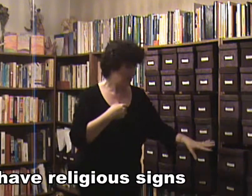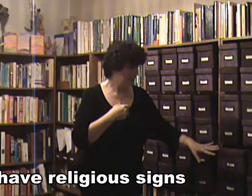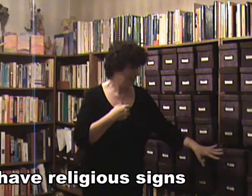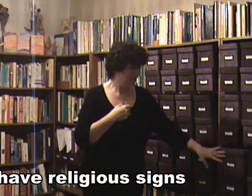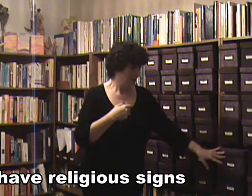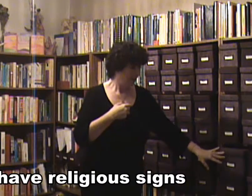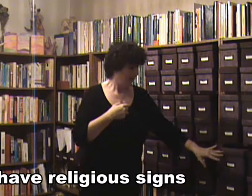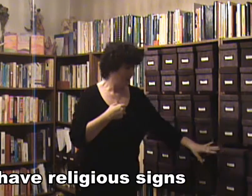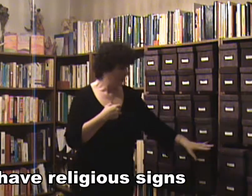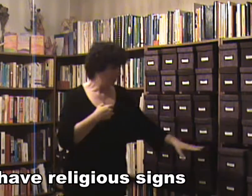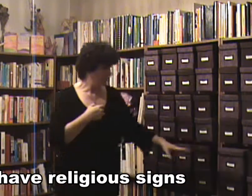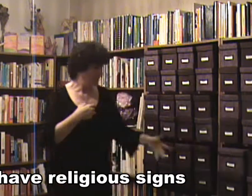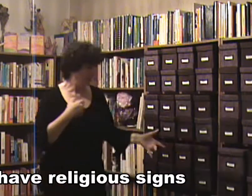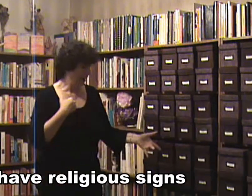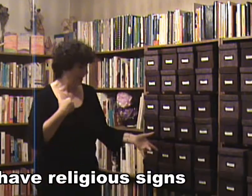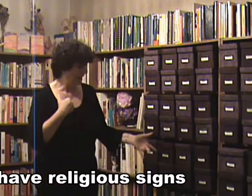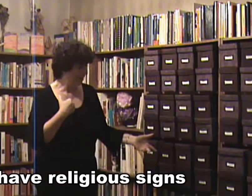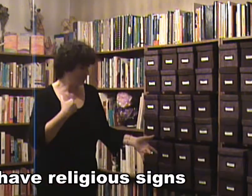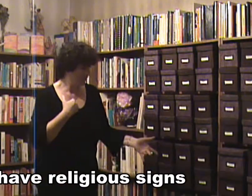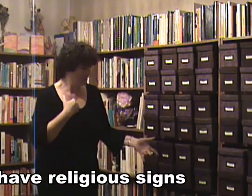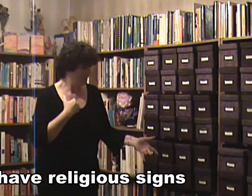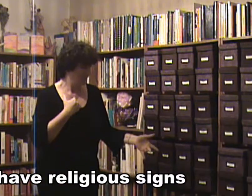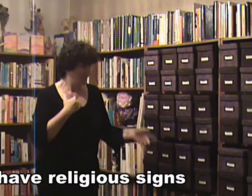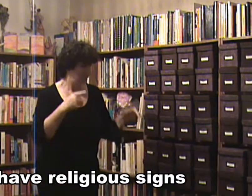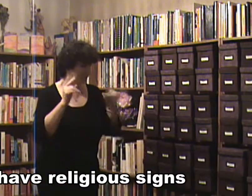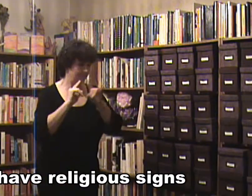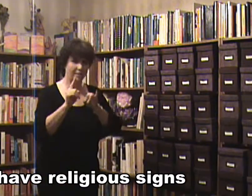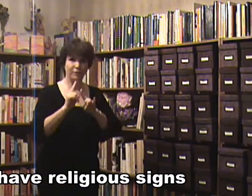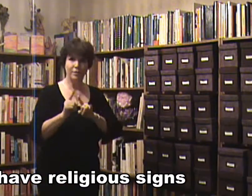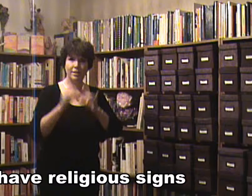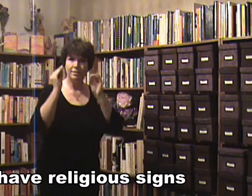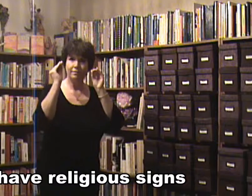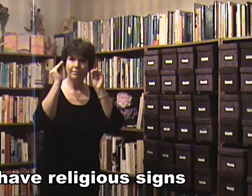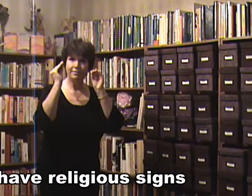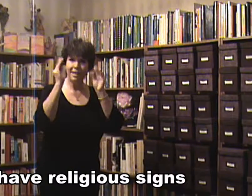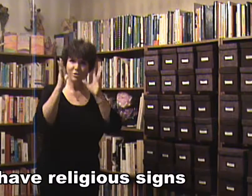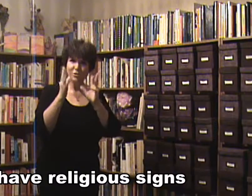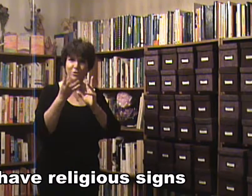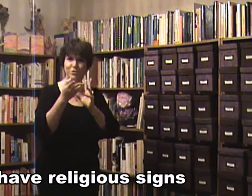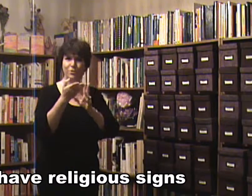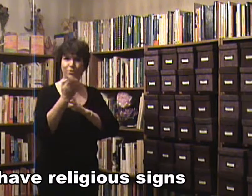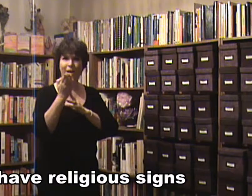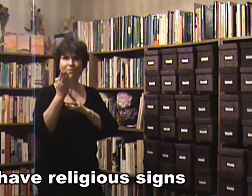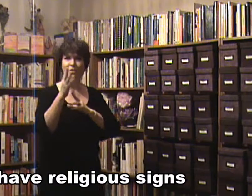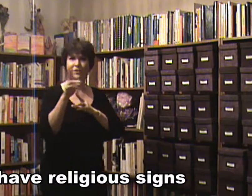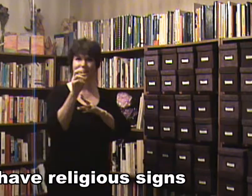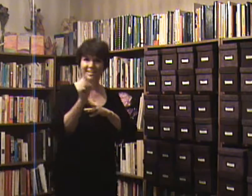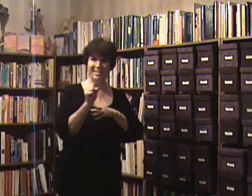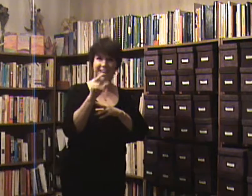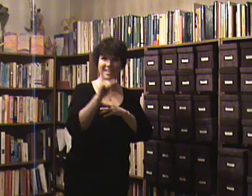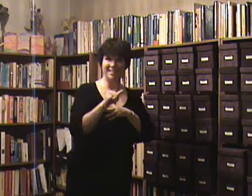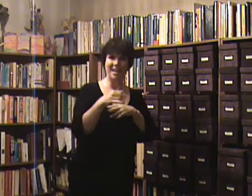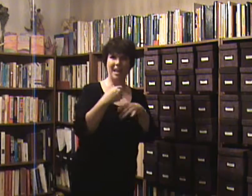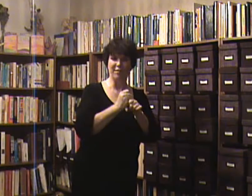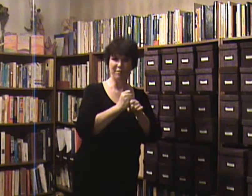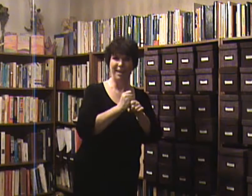sign. I have different teachers throughout the United States that have